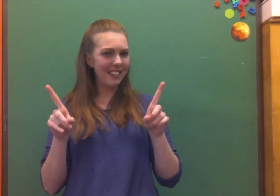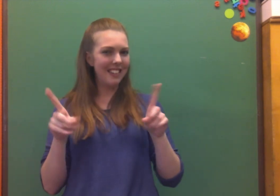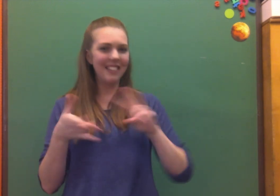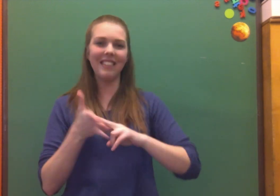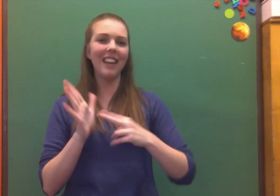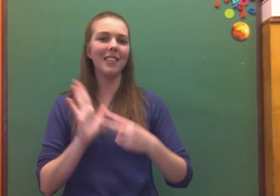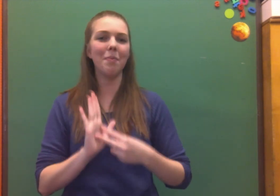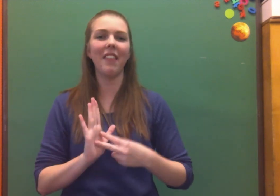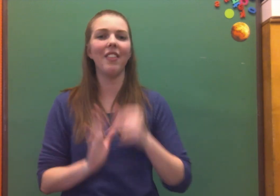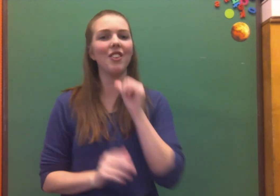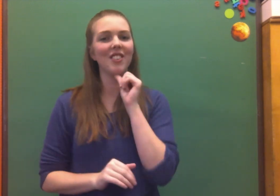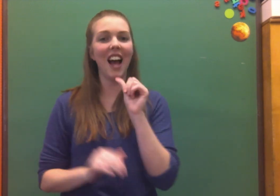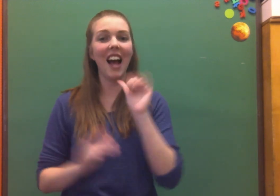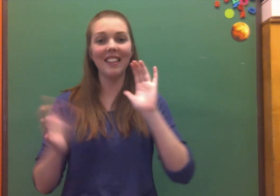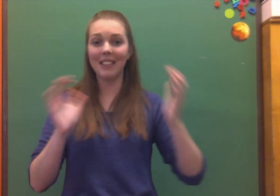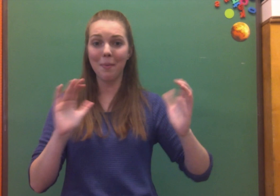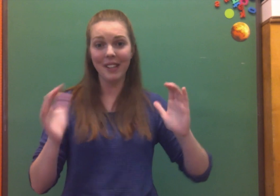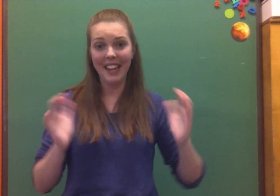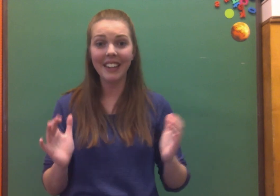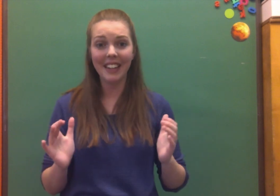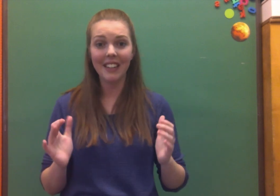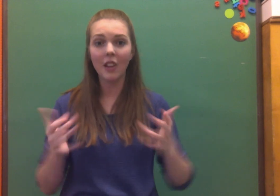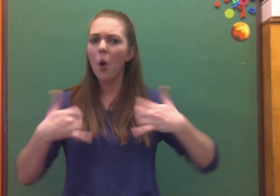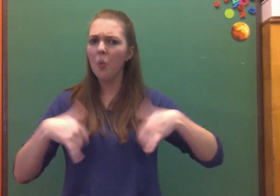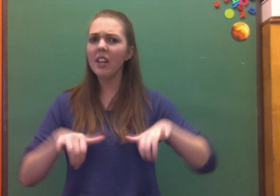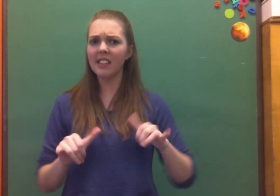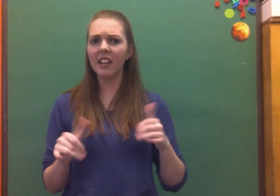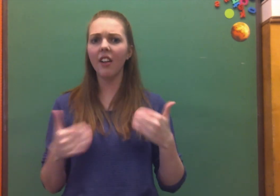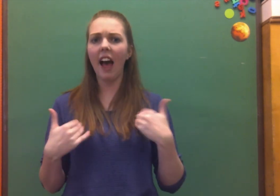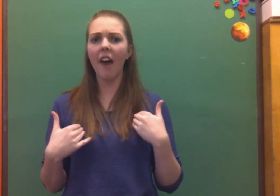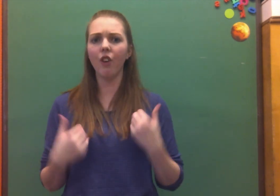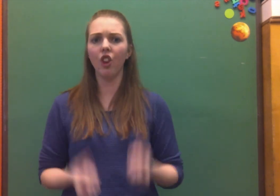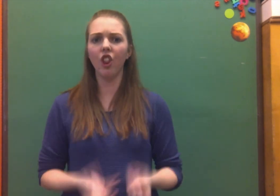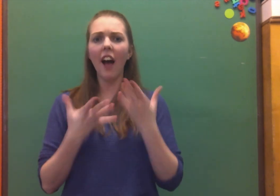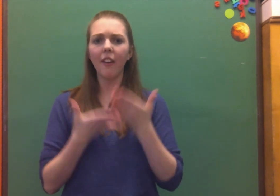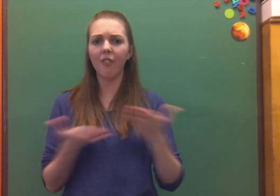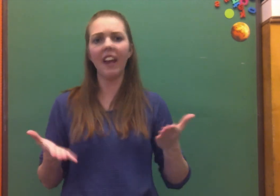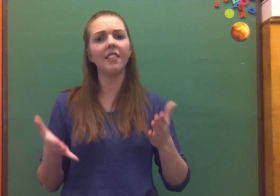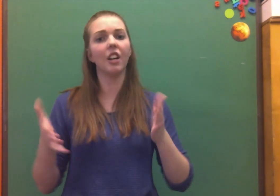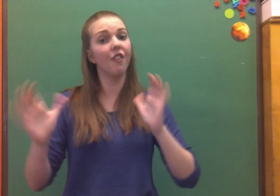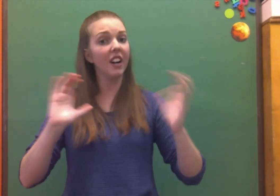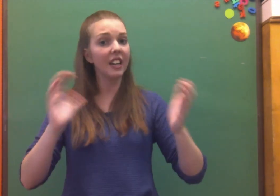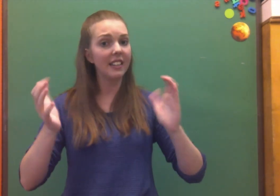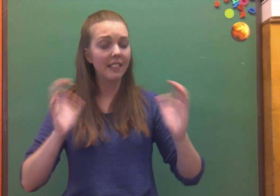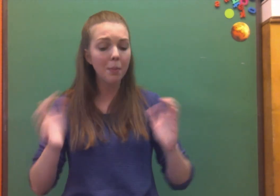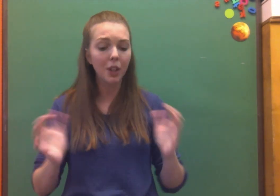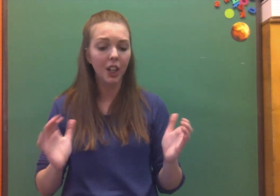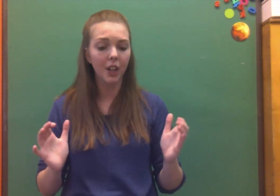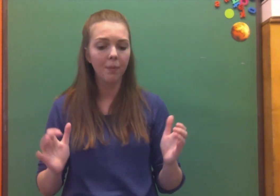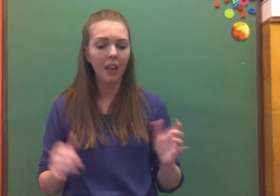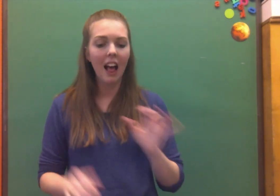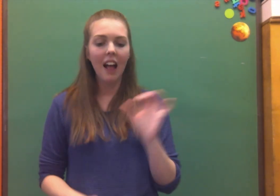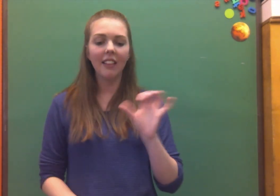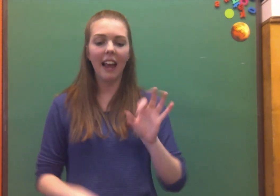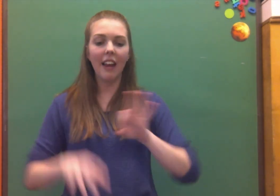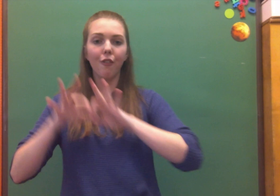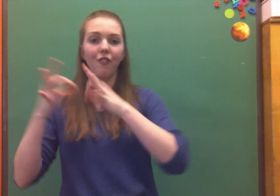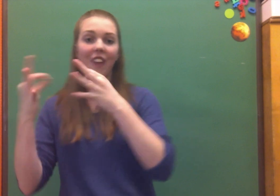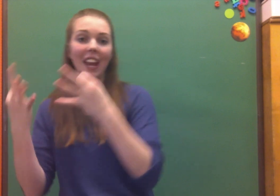differences doesn't mean that there's not similarities. We still have a lot of things that are very similar, like